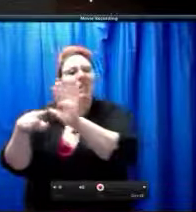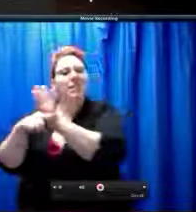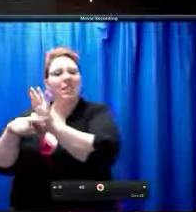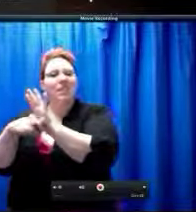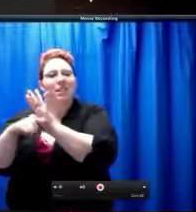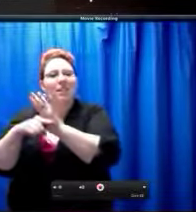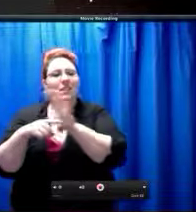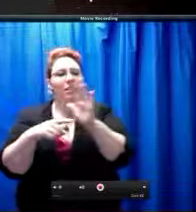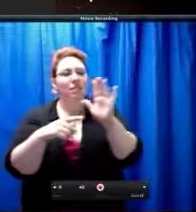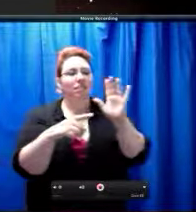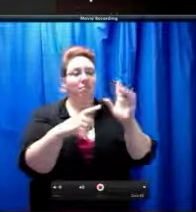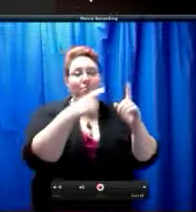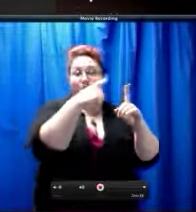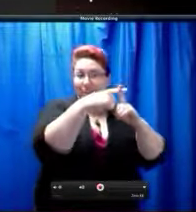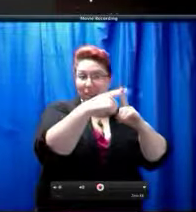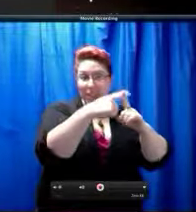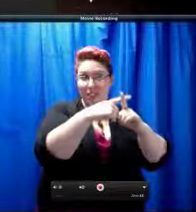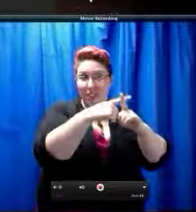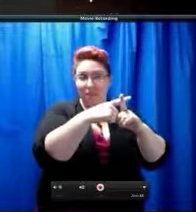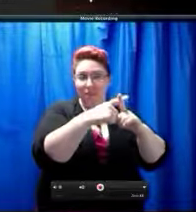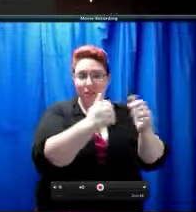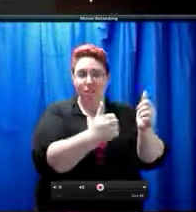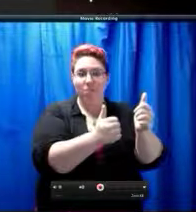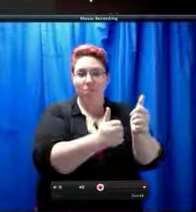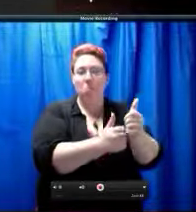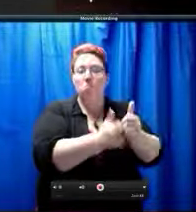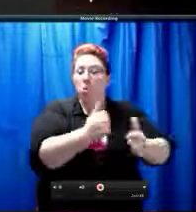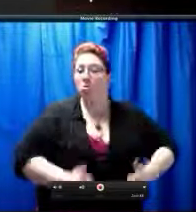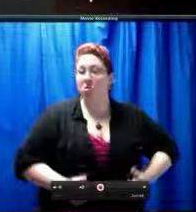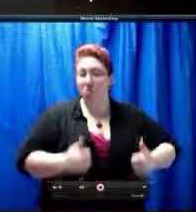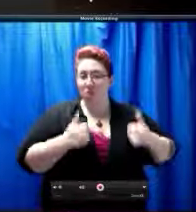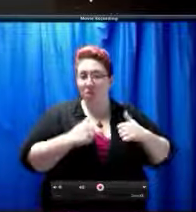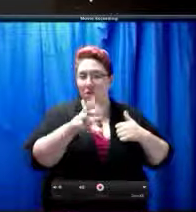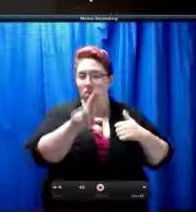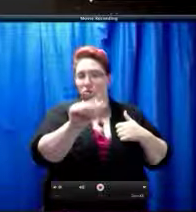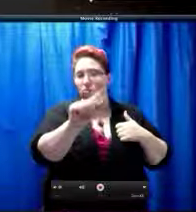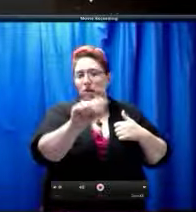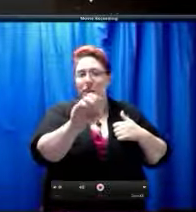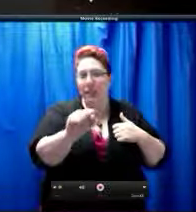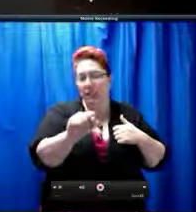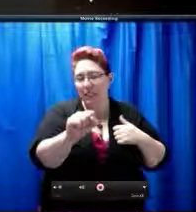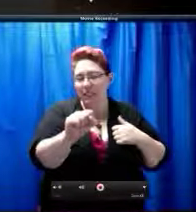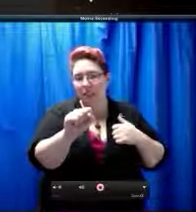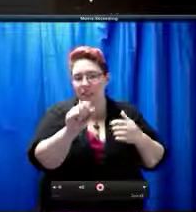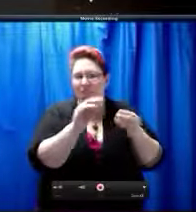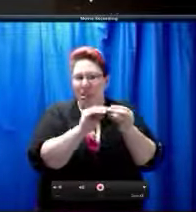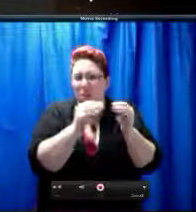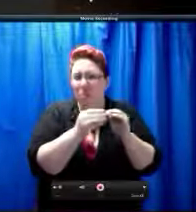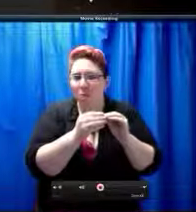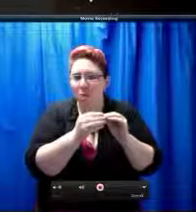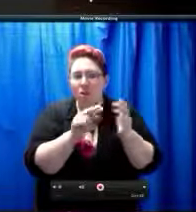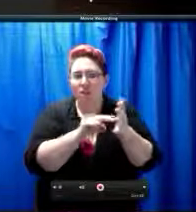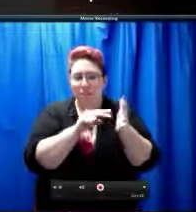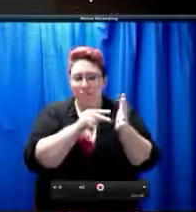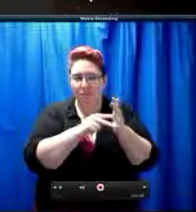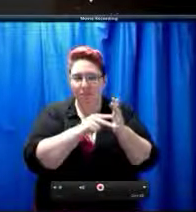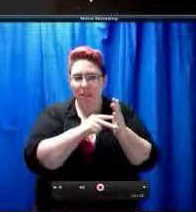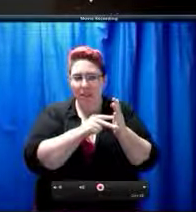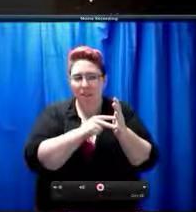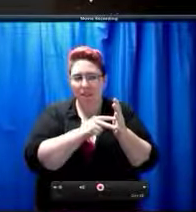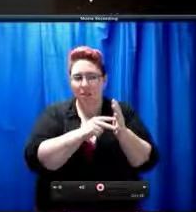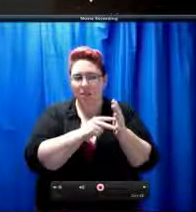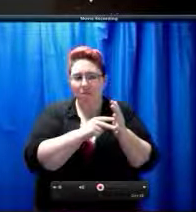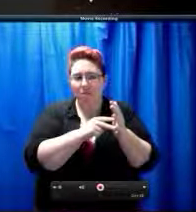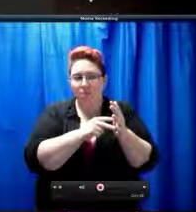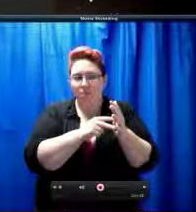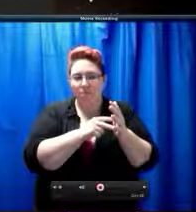most other cancers are actually improving. And one reason is because of better screening methods. So we have better tests,